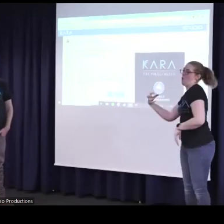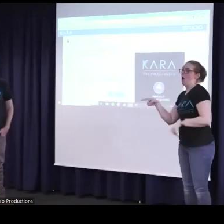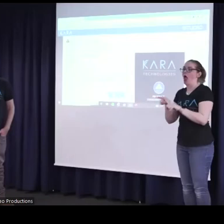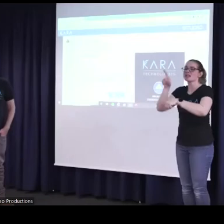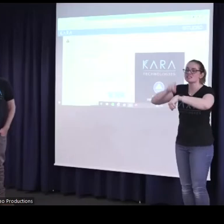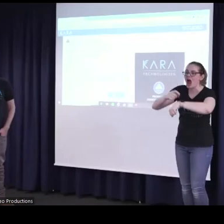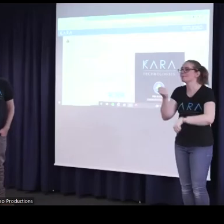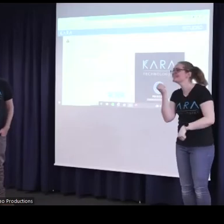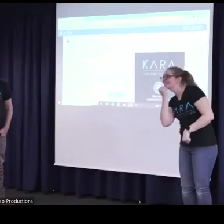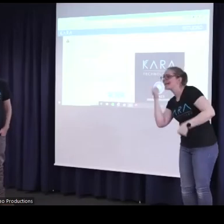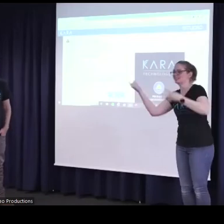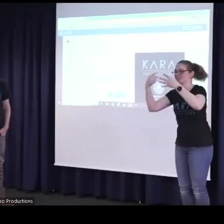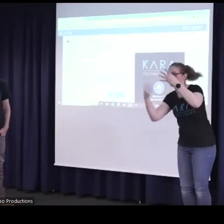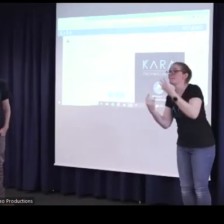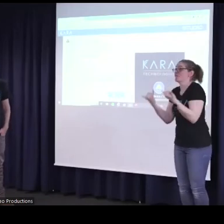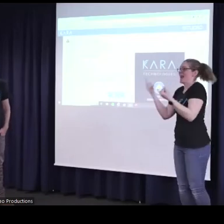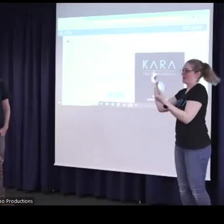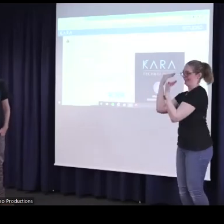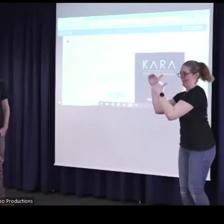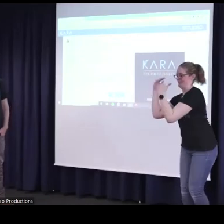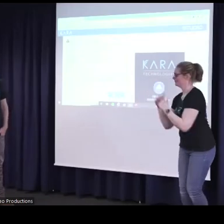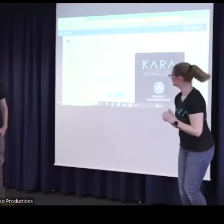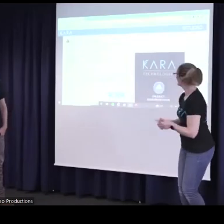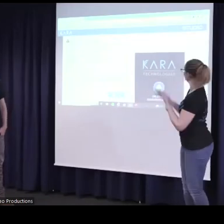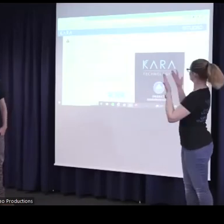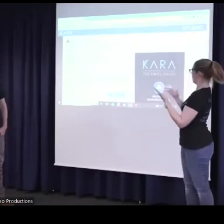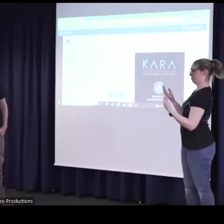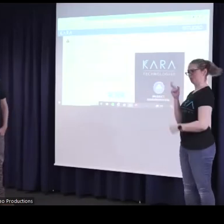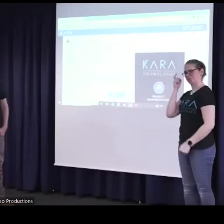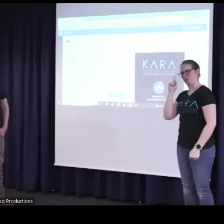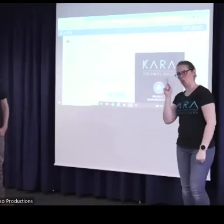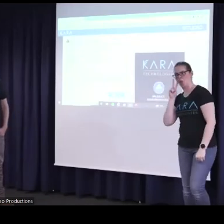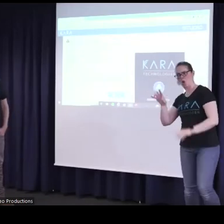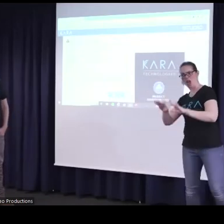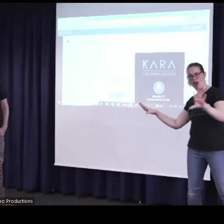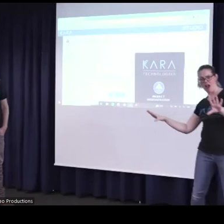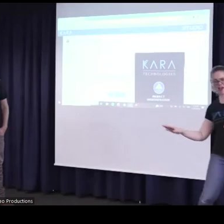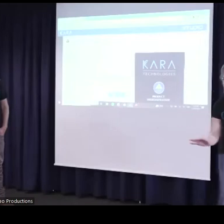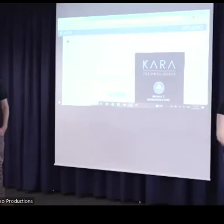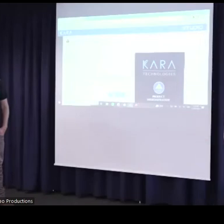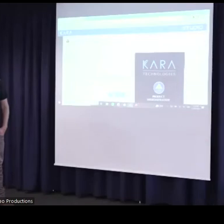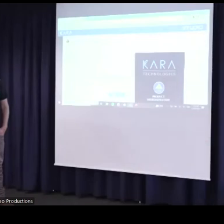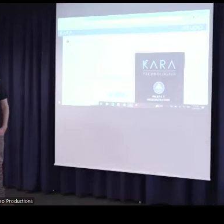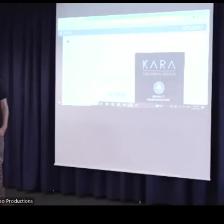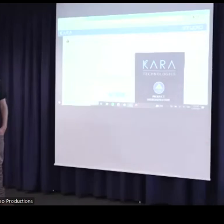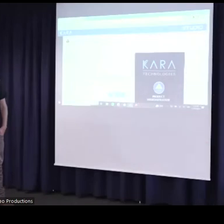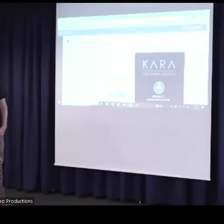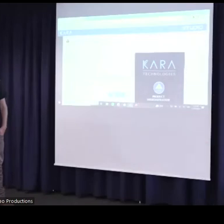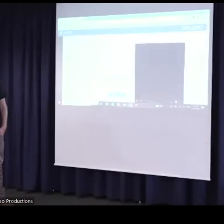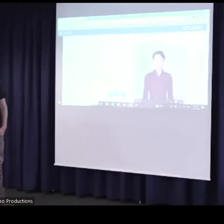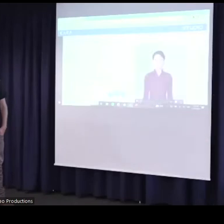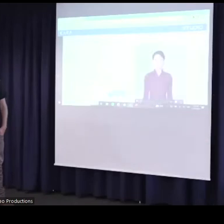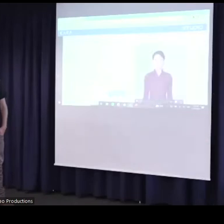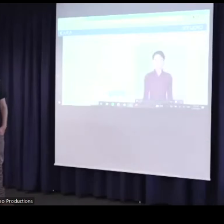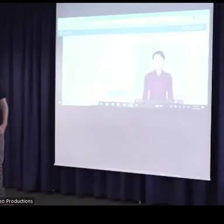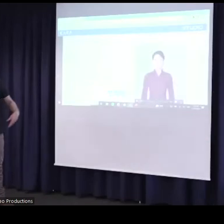have more of a drop down. So time, date and that. But for now, this is just limited. So I'm sure we're all curious what it will look